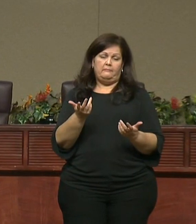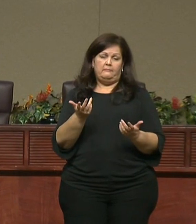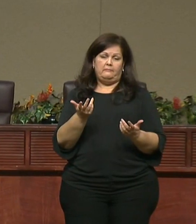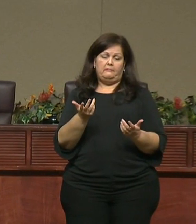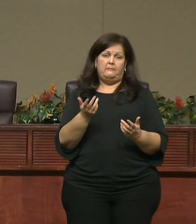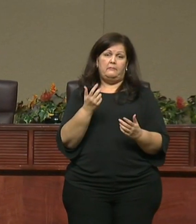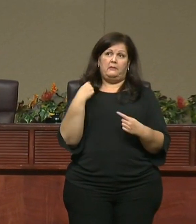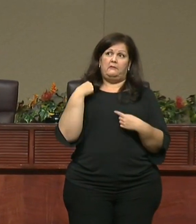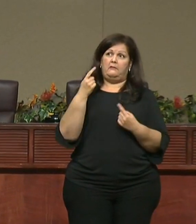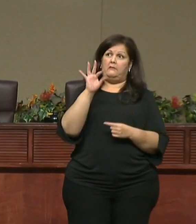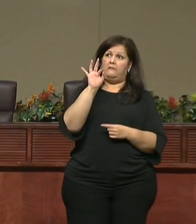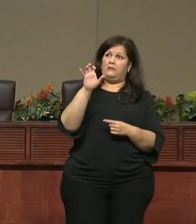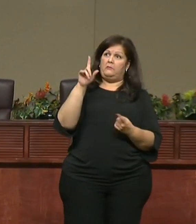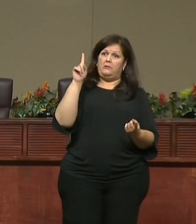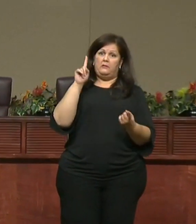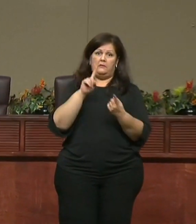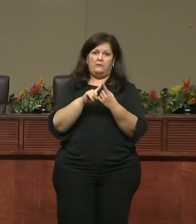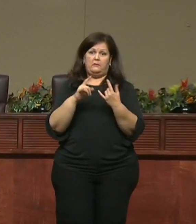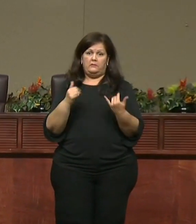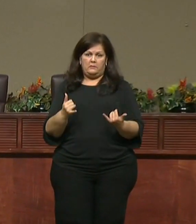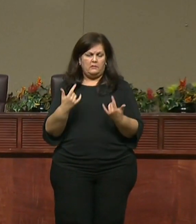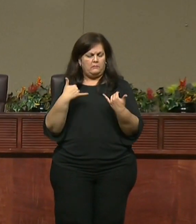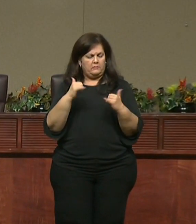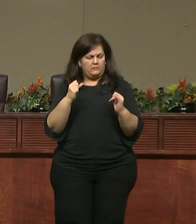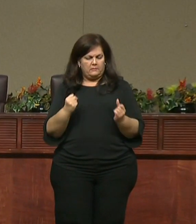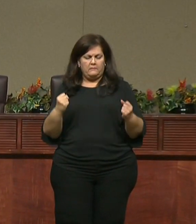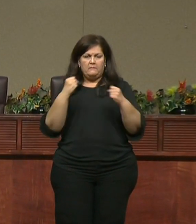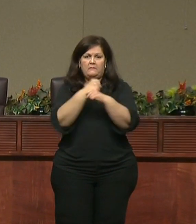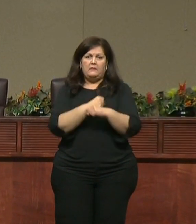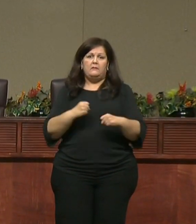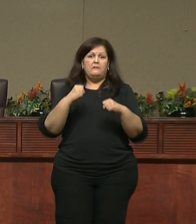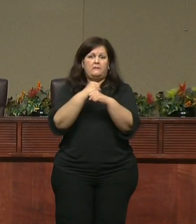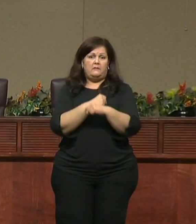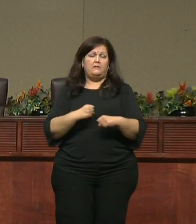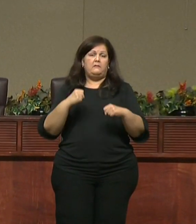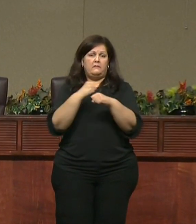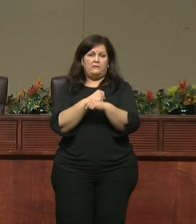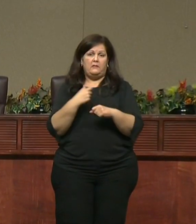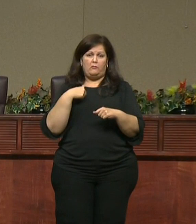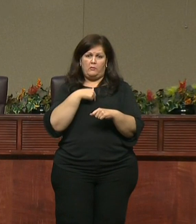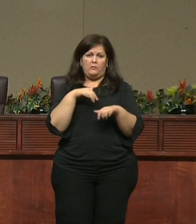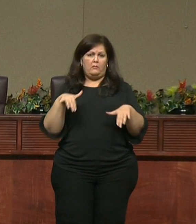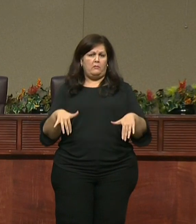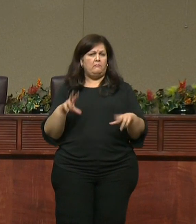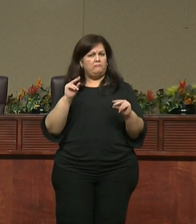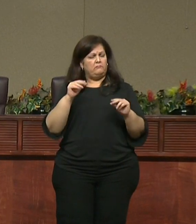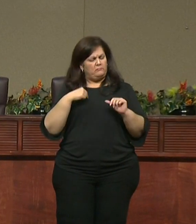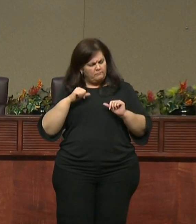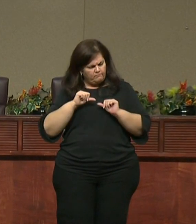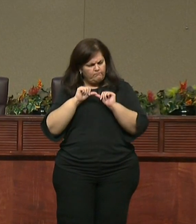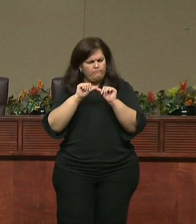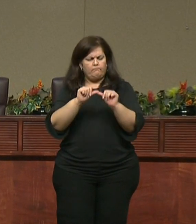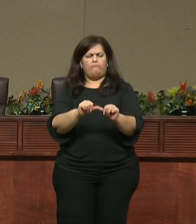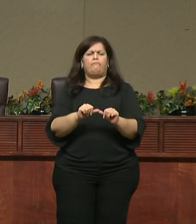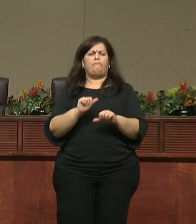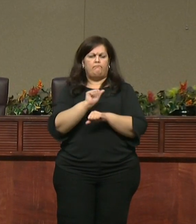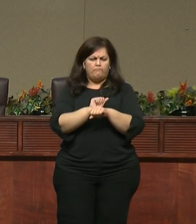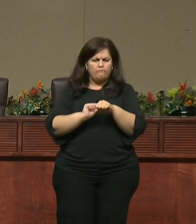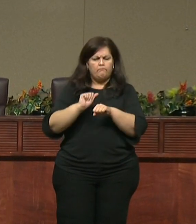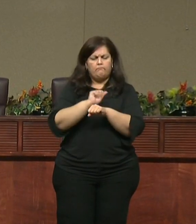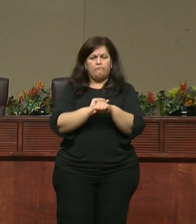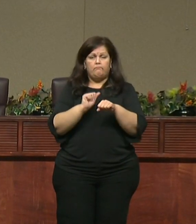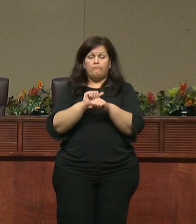started in February. And while we're tired of fighting the virus, our work isn't done. It has to continue. But it's important to